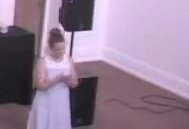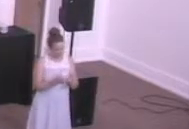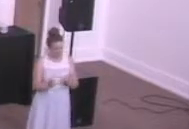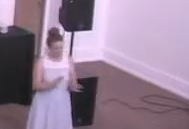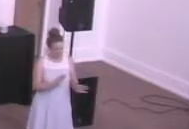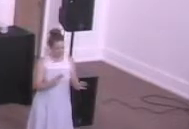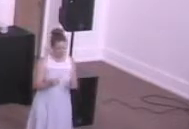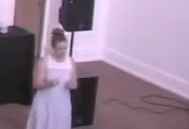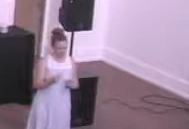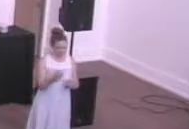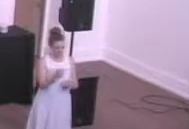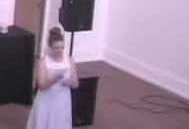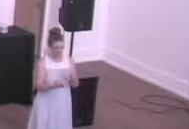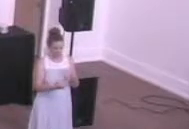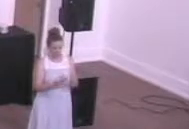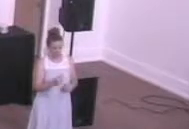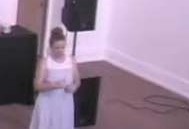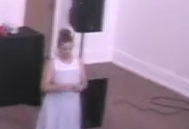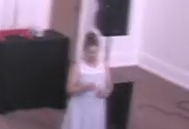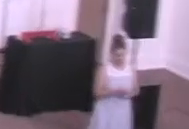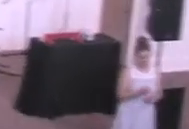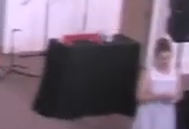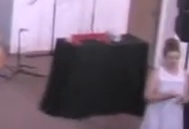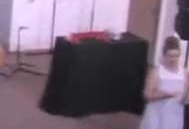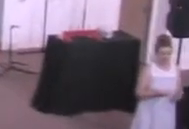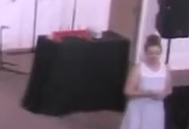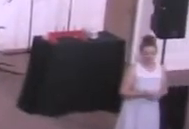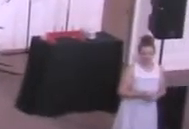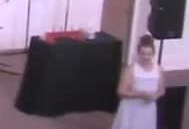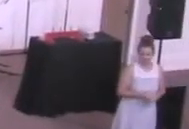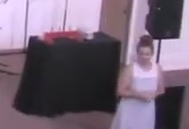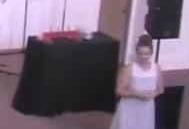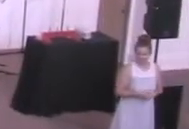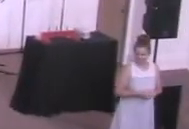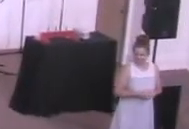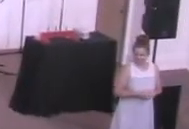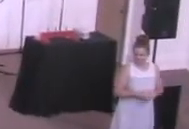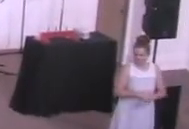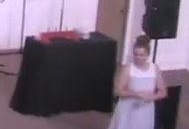All night, she says. I wish. Say what?